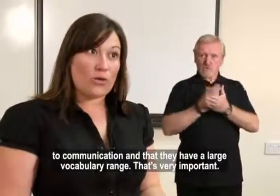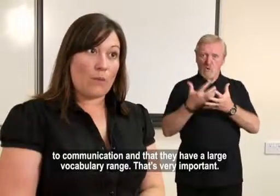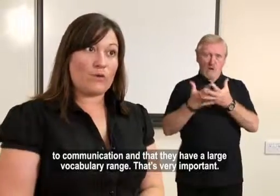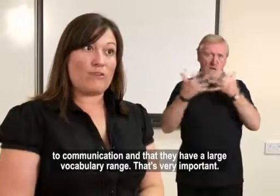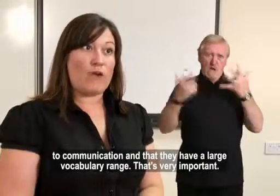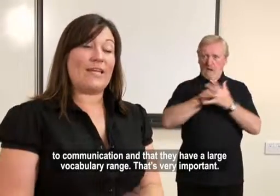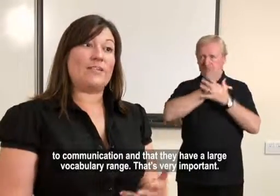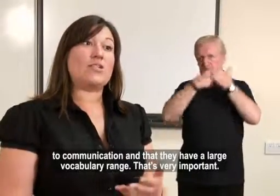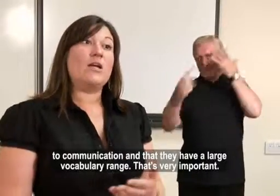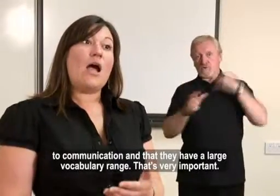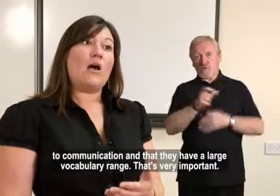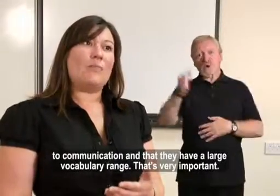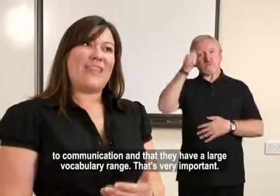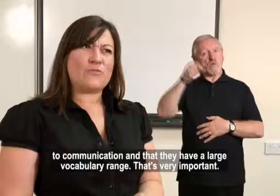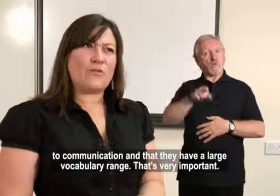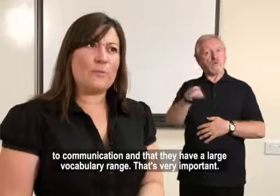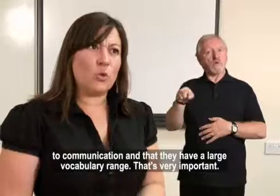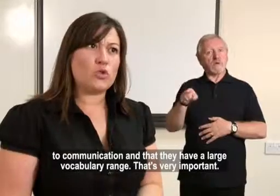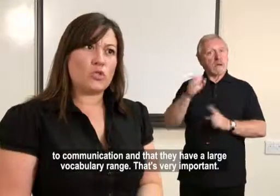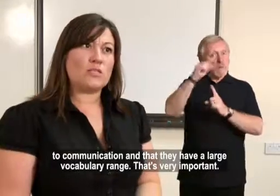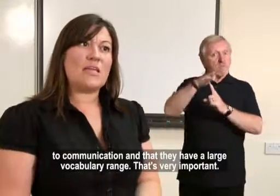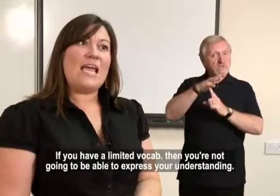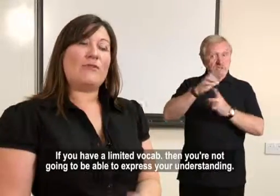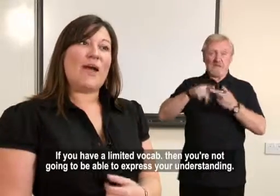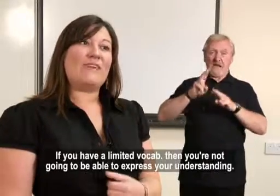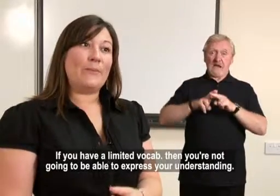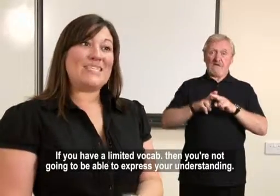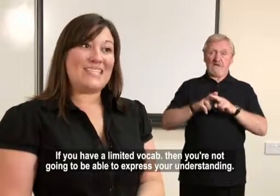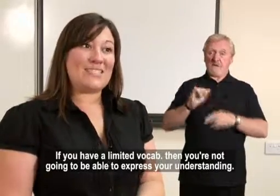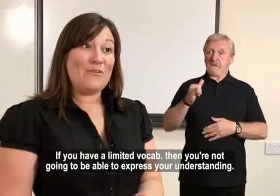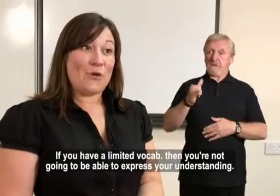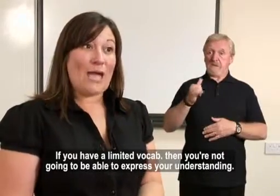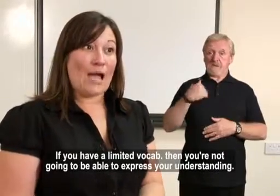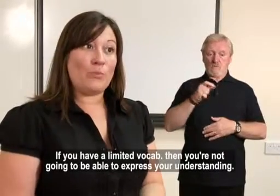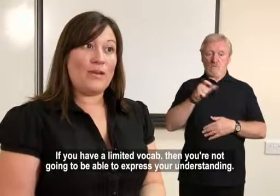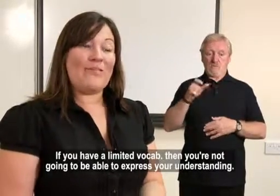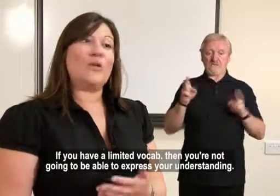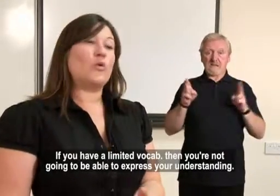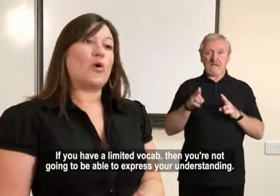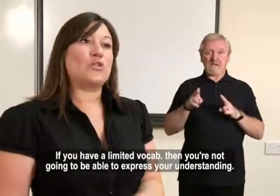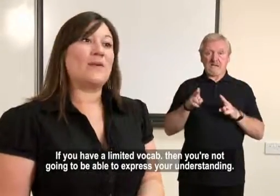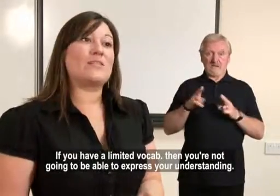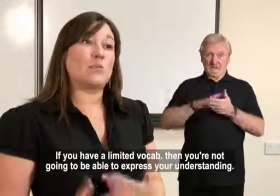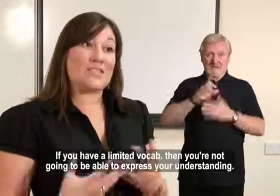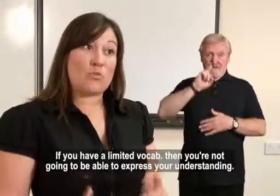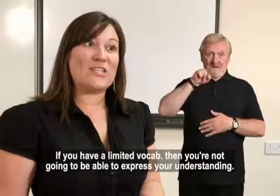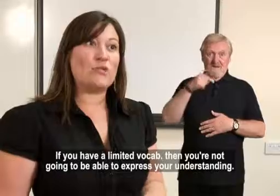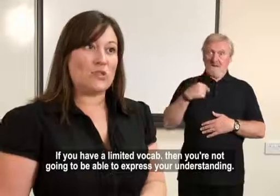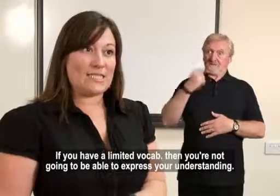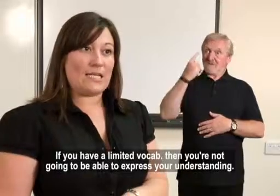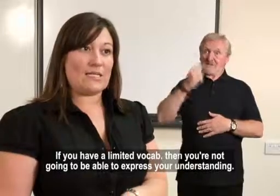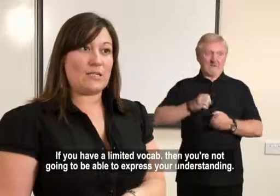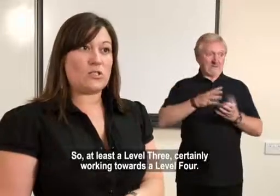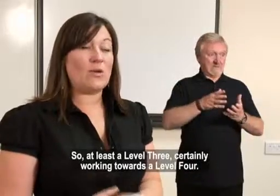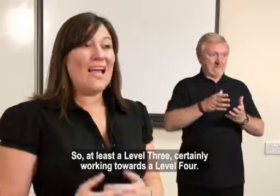large vocabulary range. That's very important. If you have a limited vocab, then you're not going to be able to express